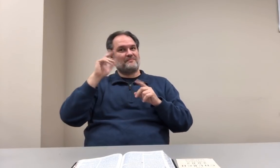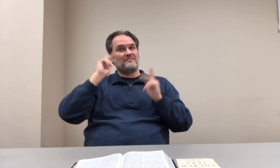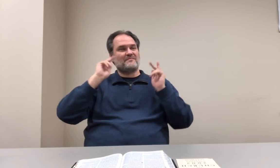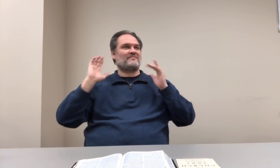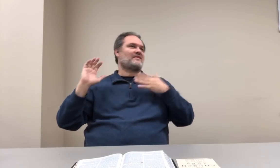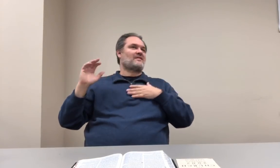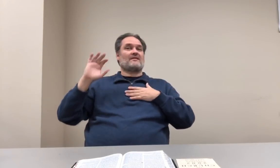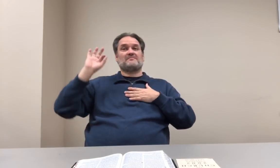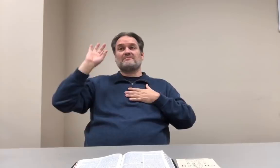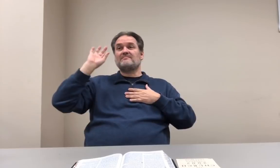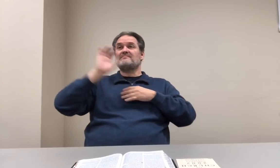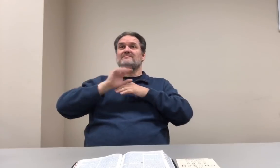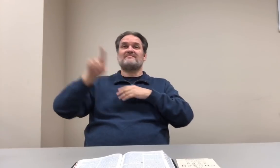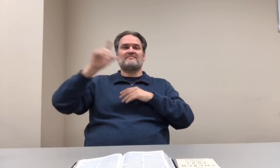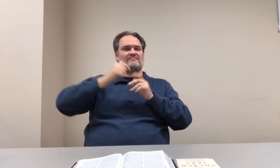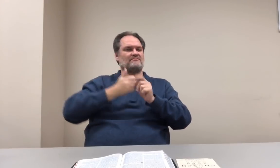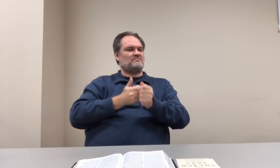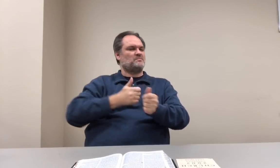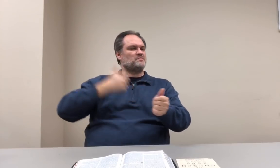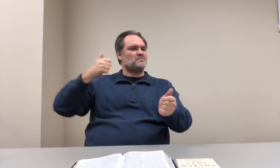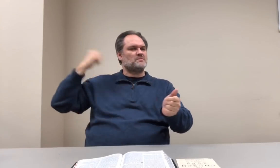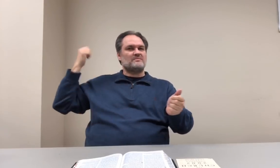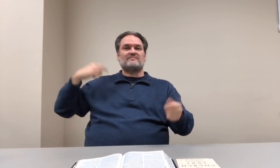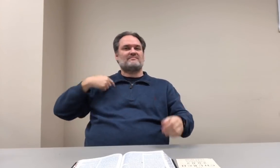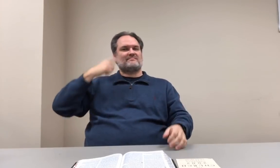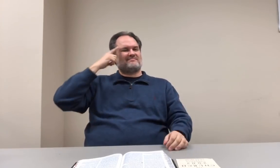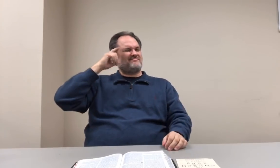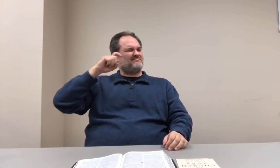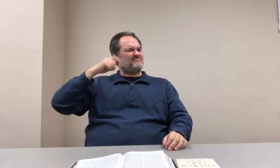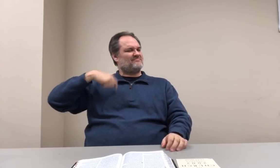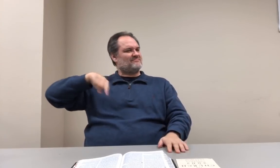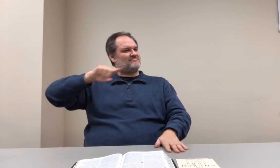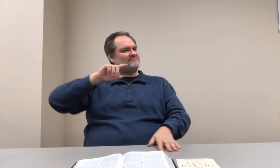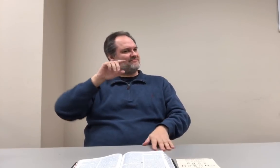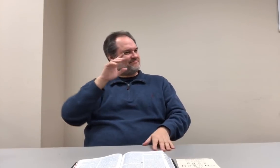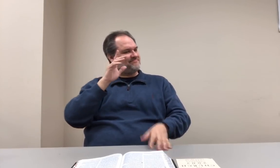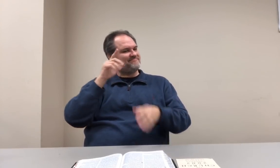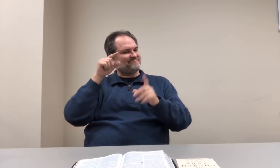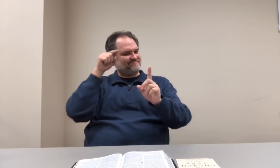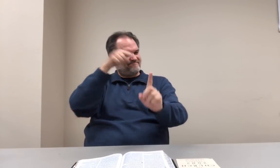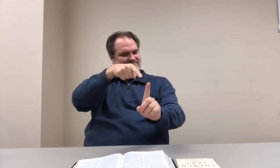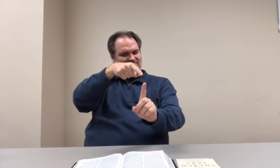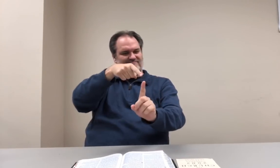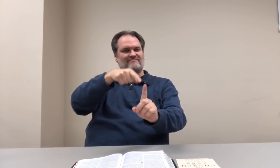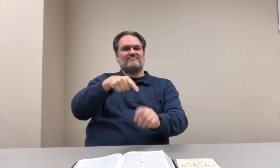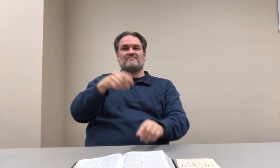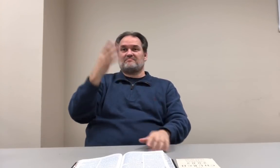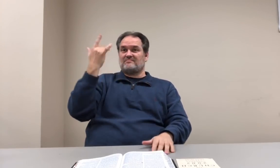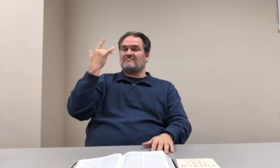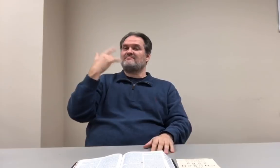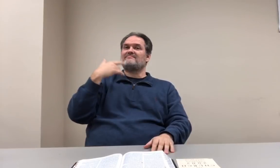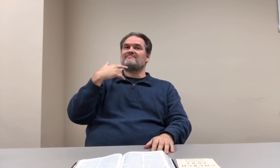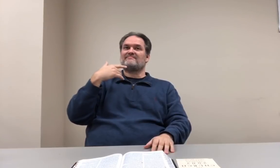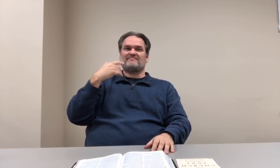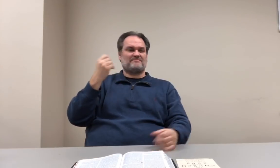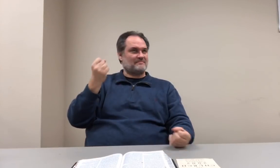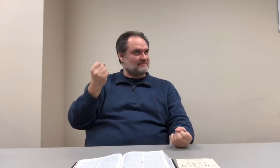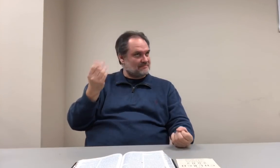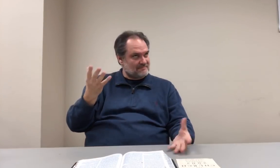even for centuries, we've held this idea that God is immutable. We do that history. And so tonight, we're